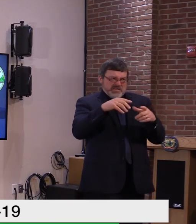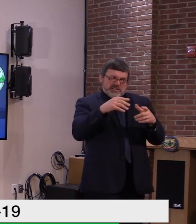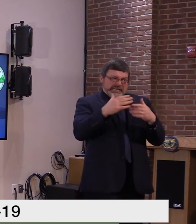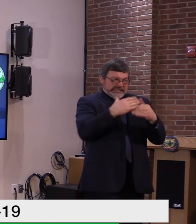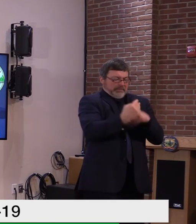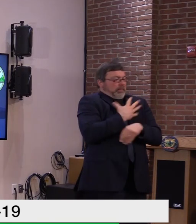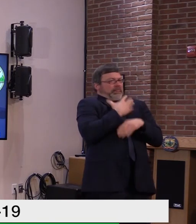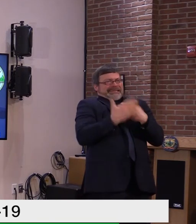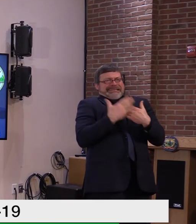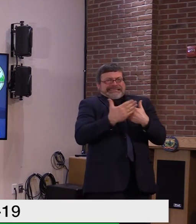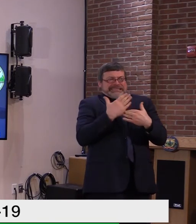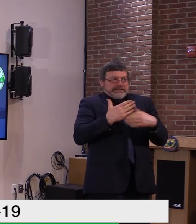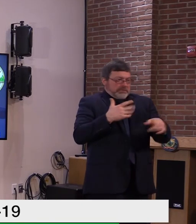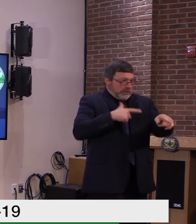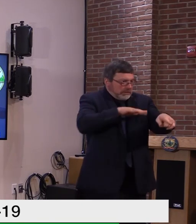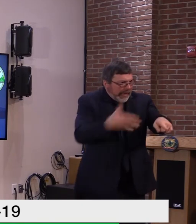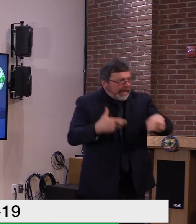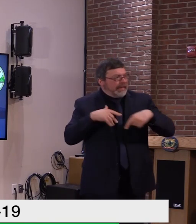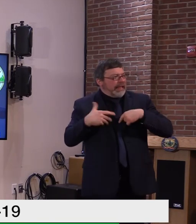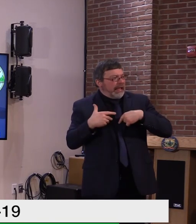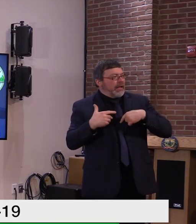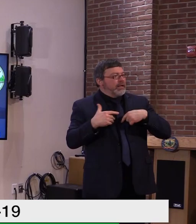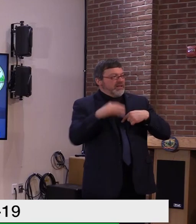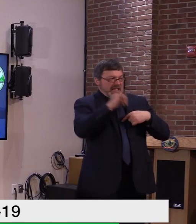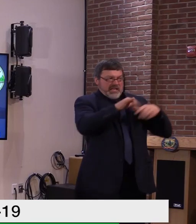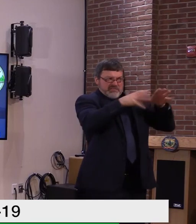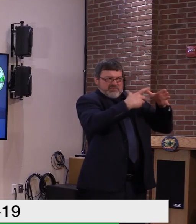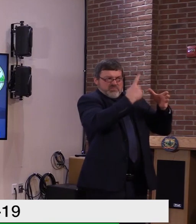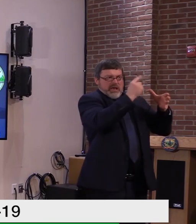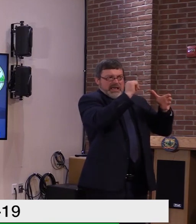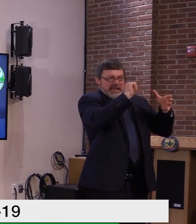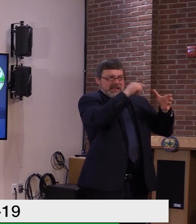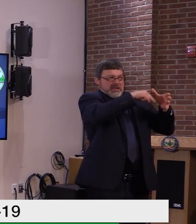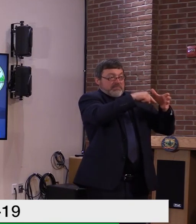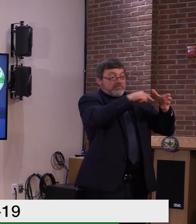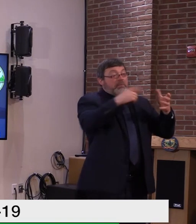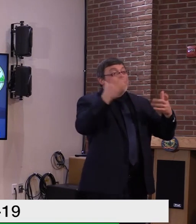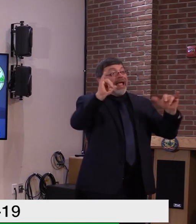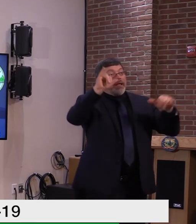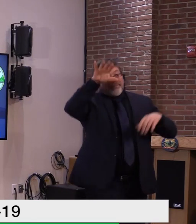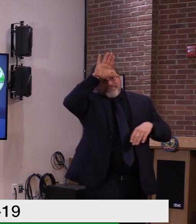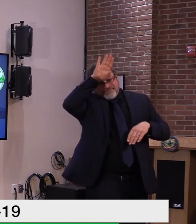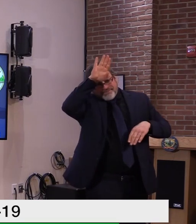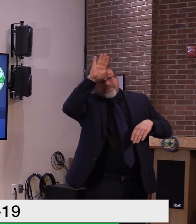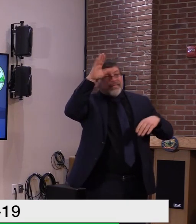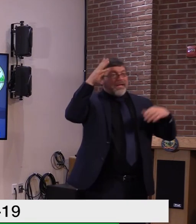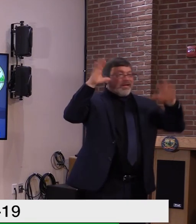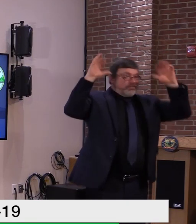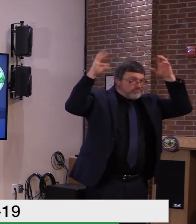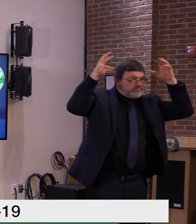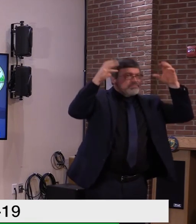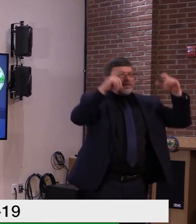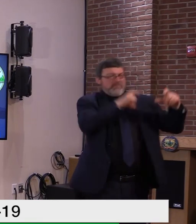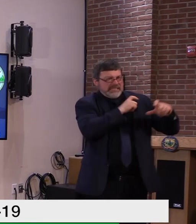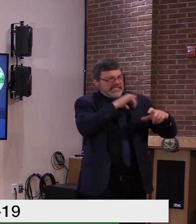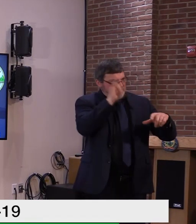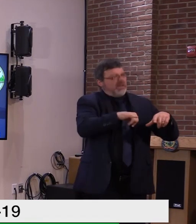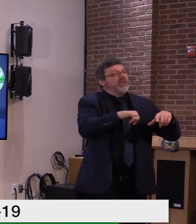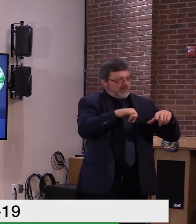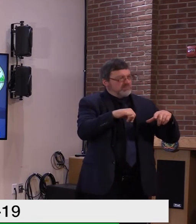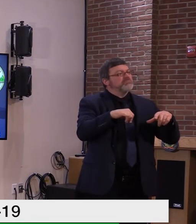that group 1A. Police departments are not in 1A. Fire departments, unless